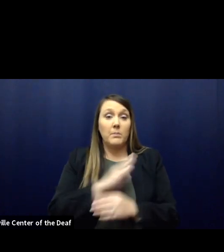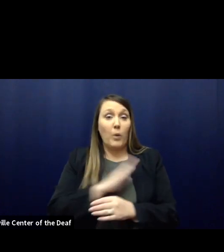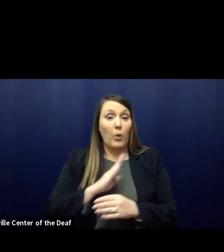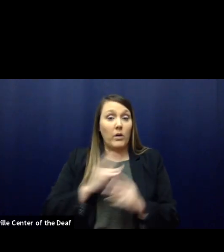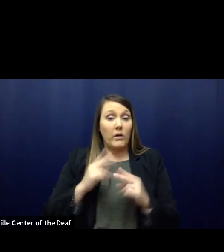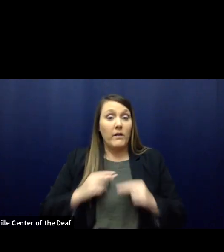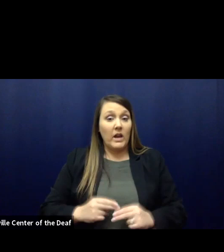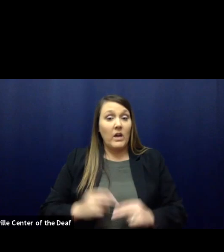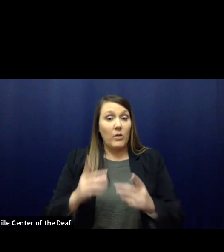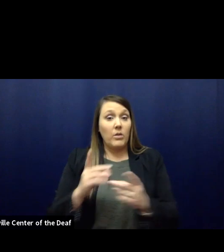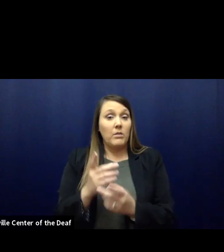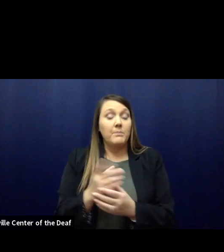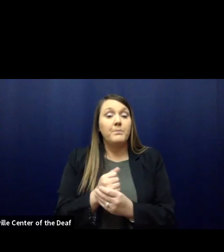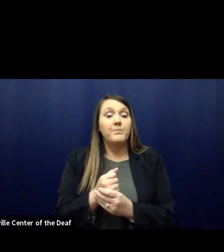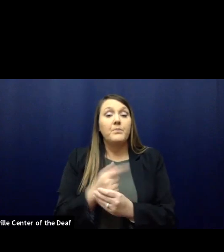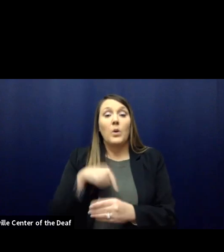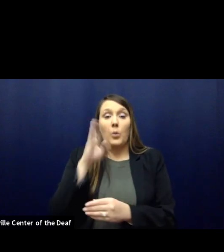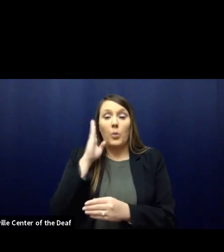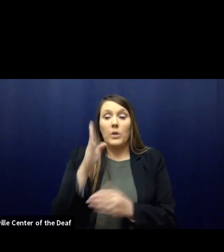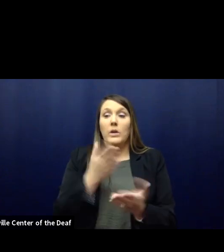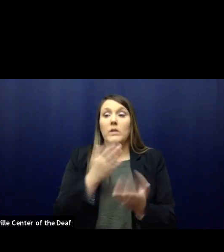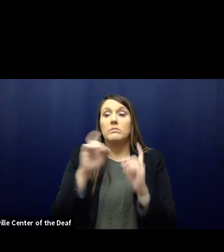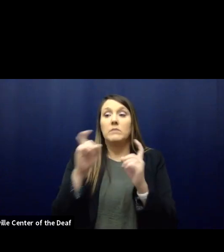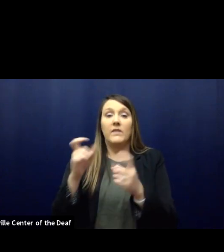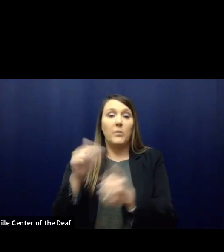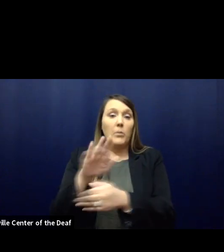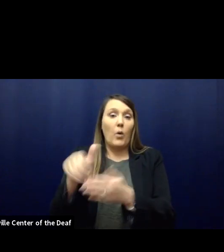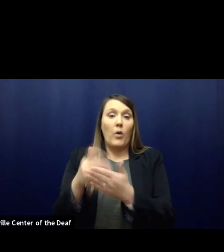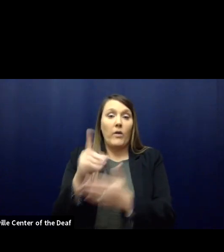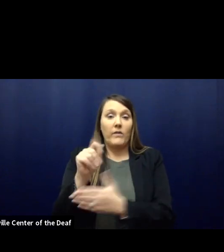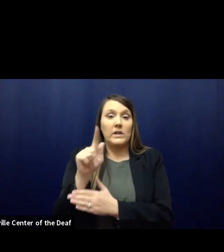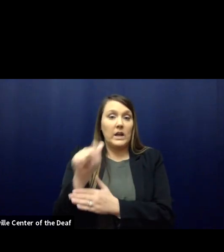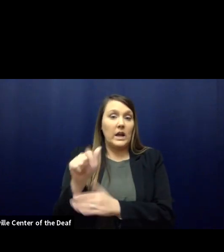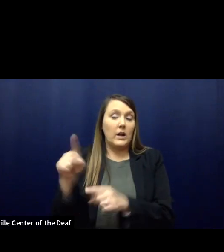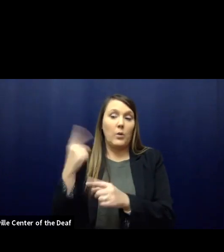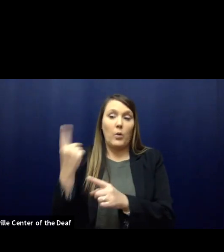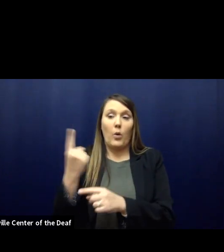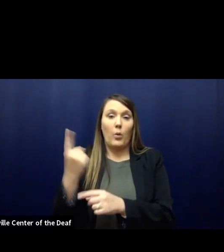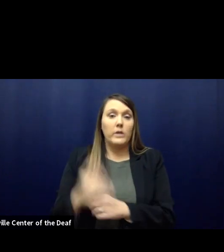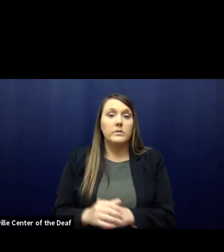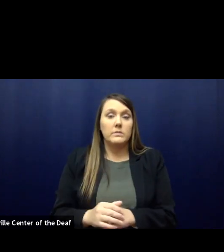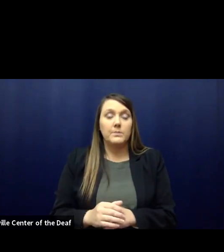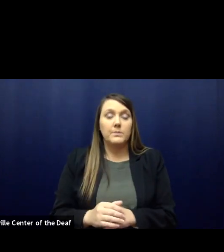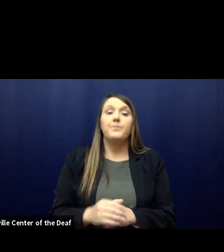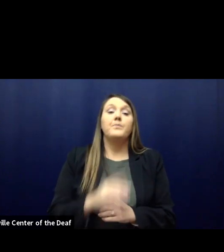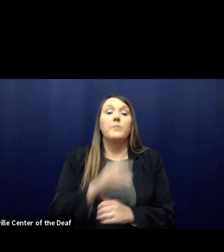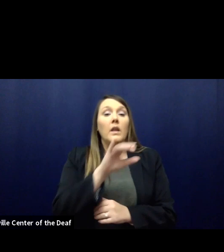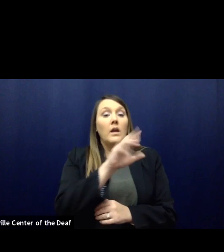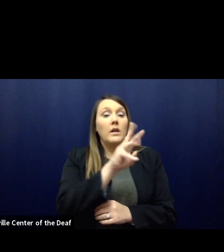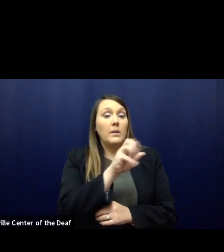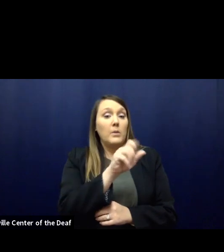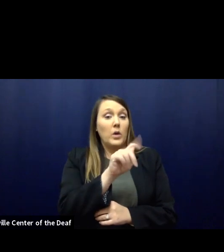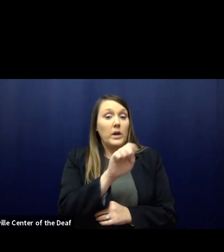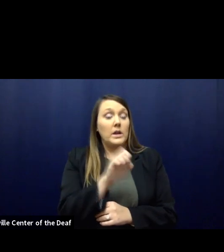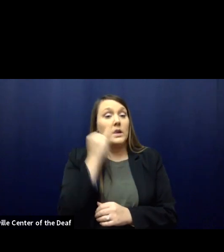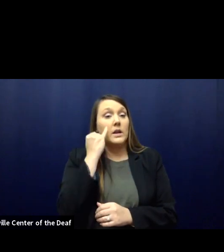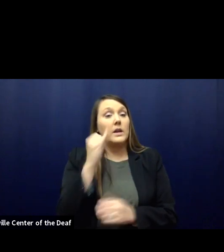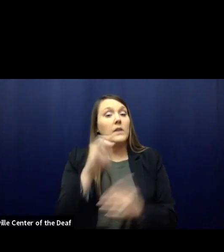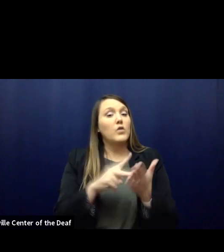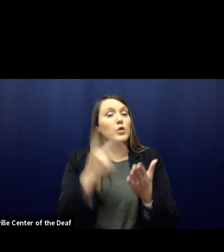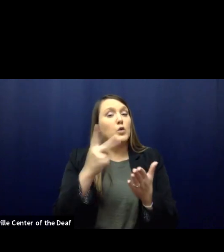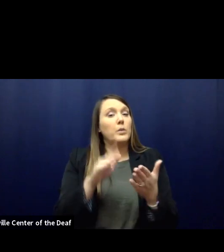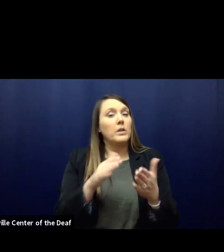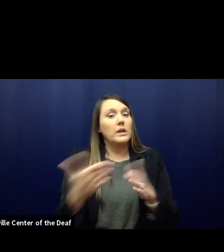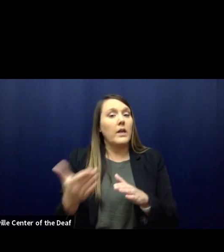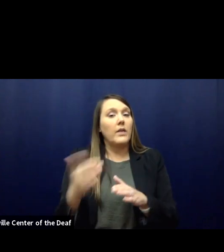every week to the Board of Health this evening. All right, from Jeff with WATE. If there was a duplicate death, that would